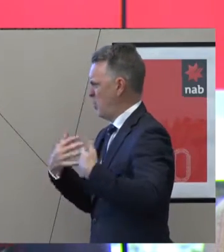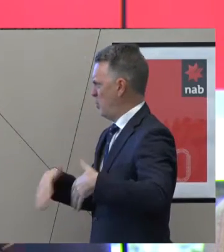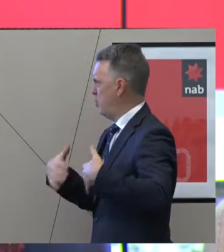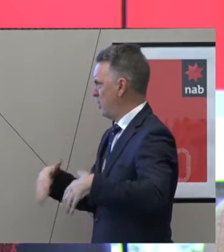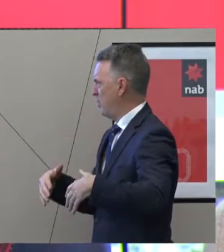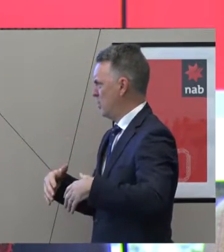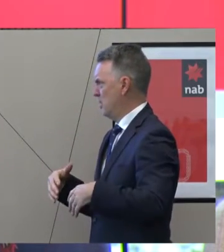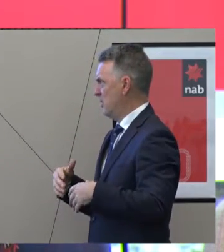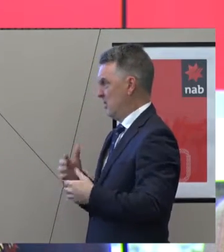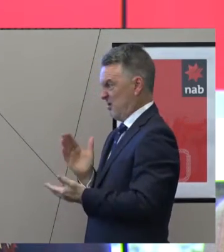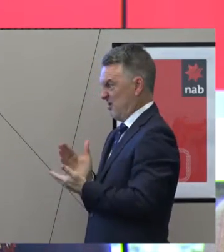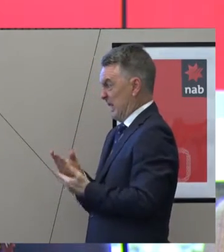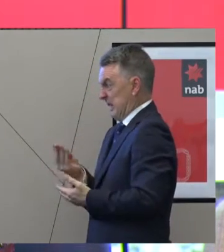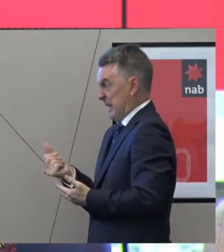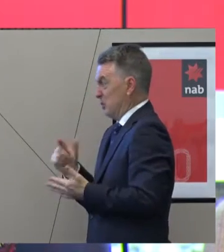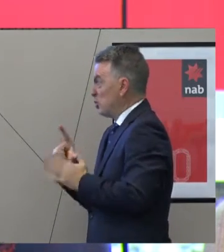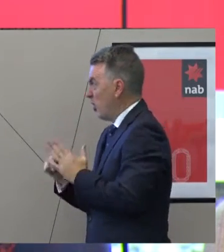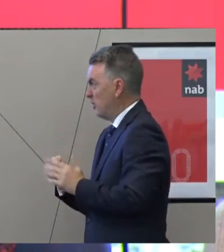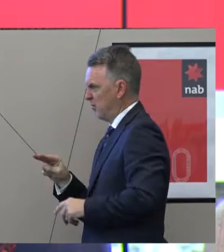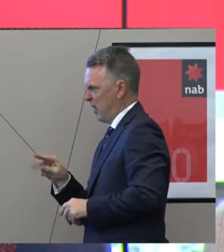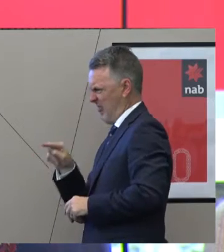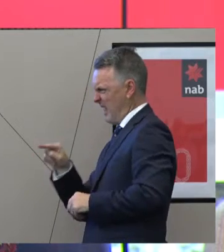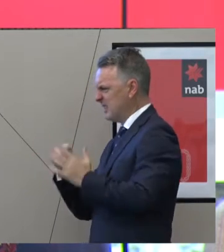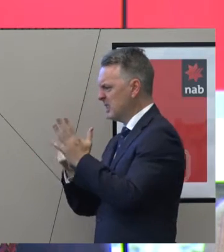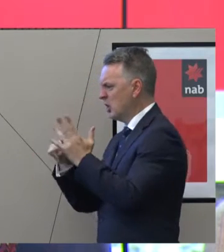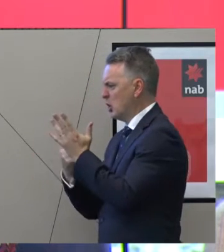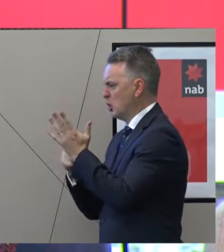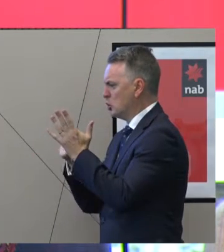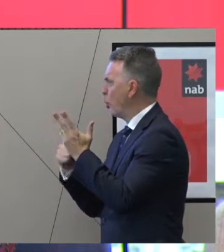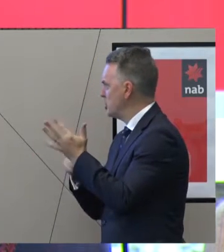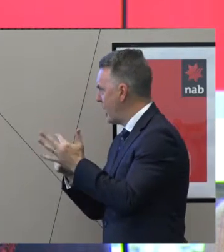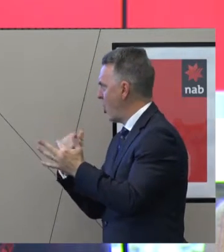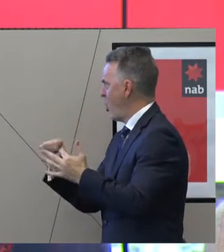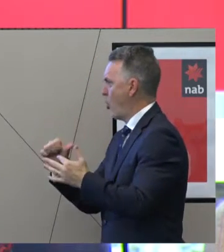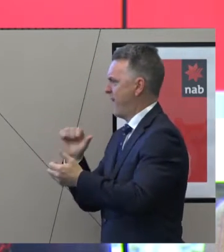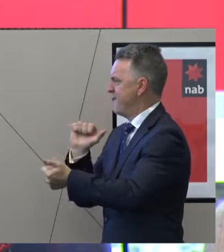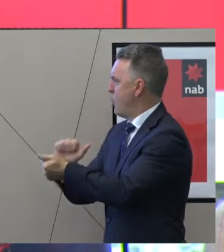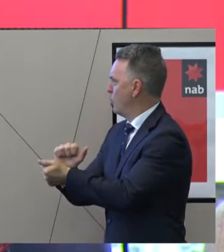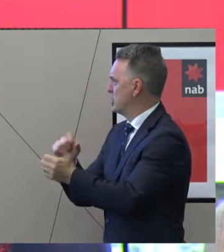be classed as torture or forced detention.